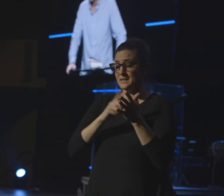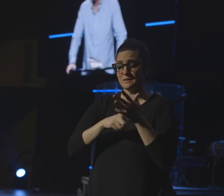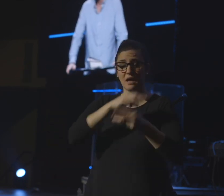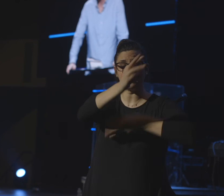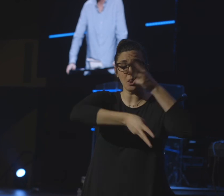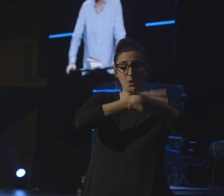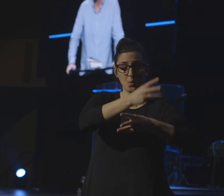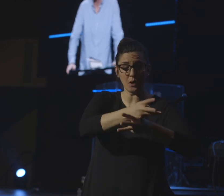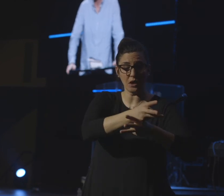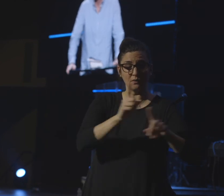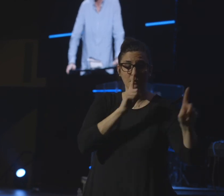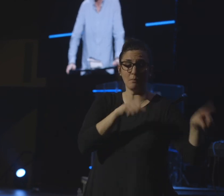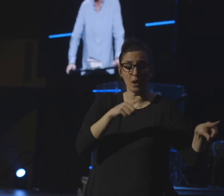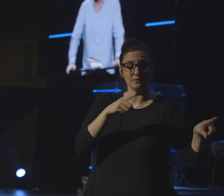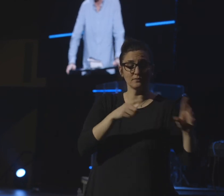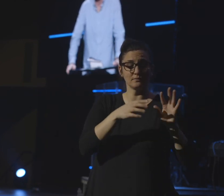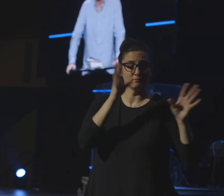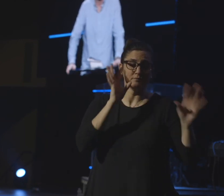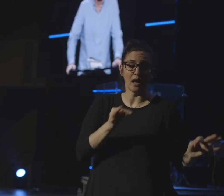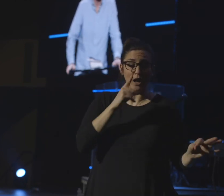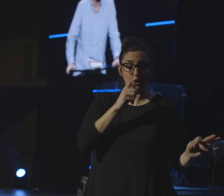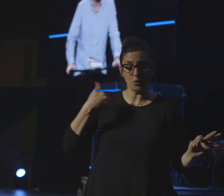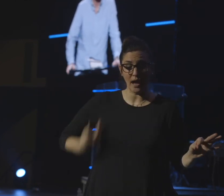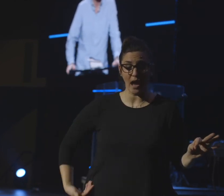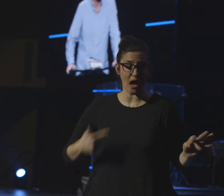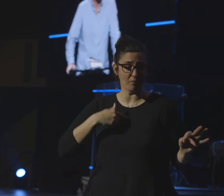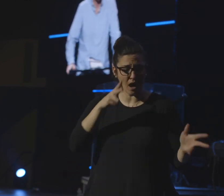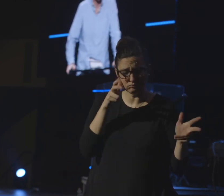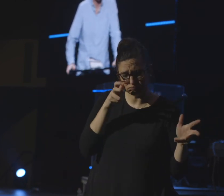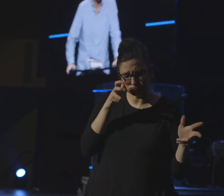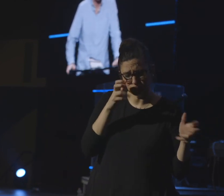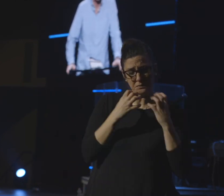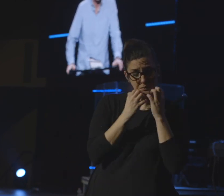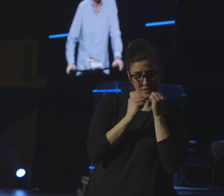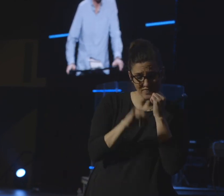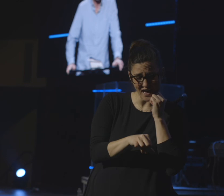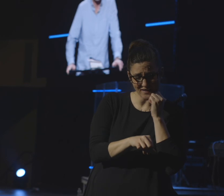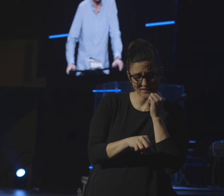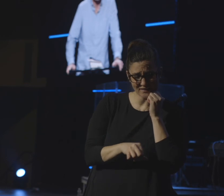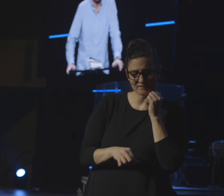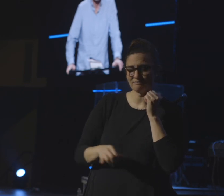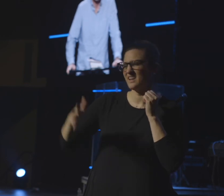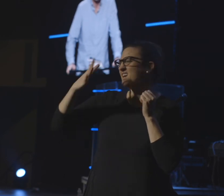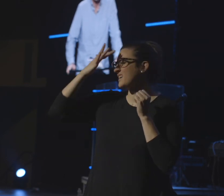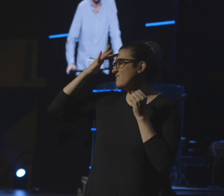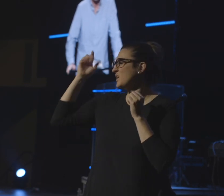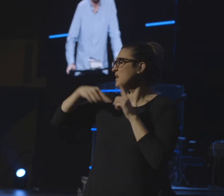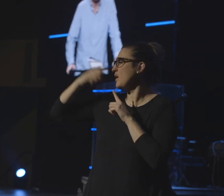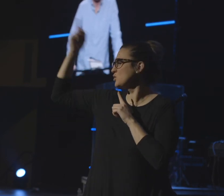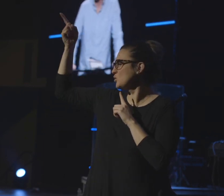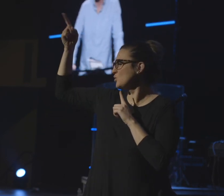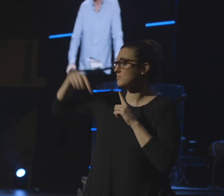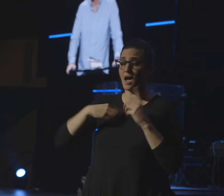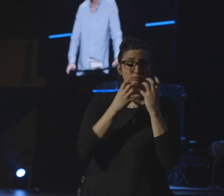world instead of from you. I listen to the world instead of listening to you, and I get discouraged, and I begin